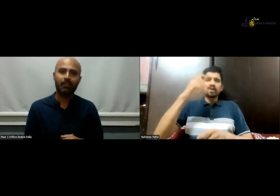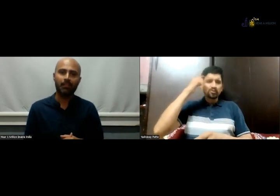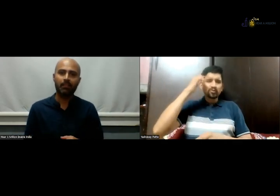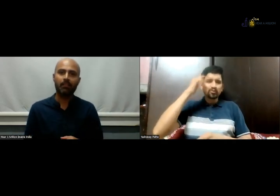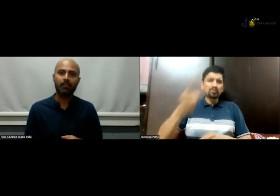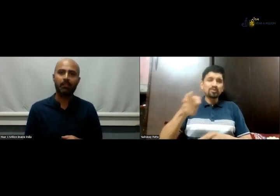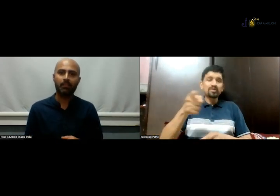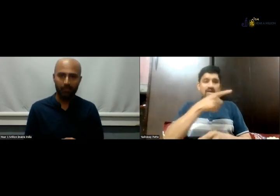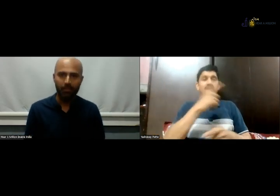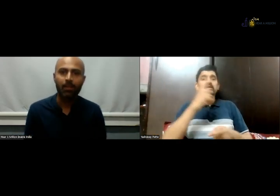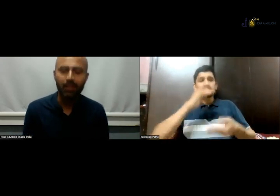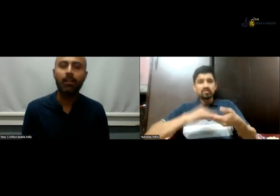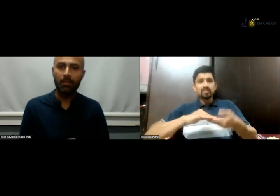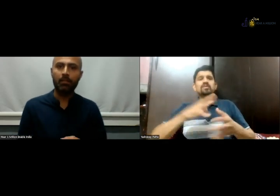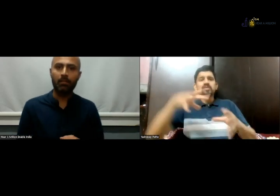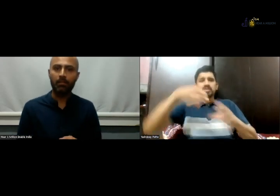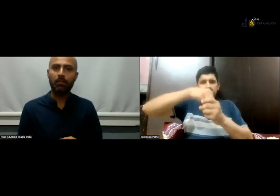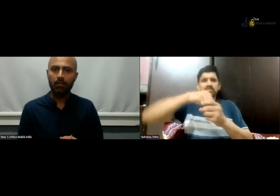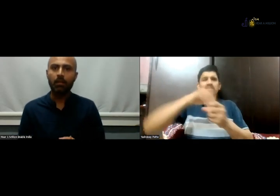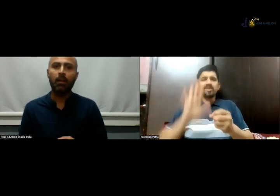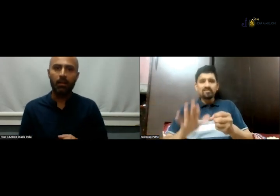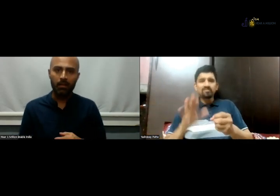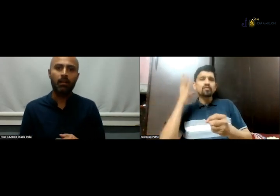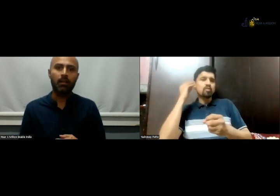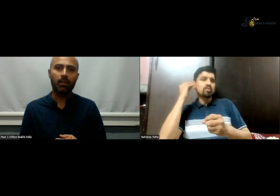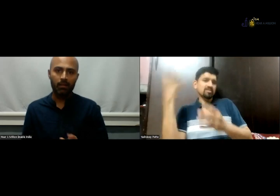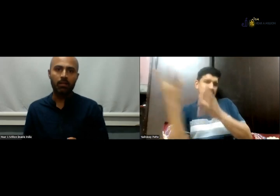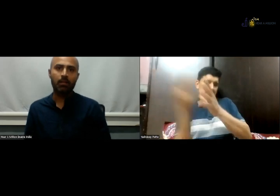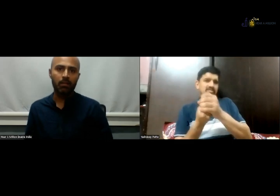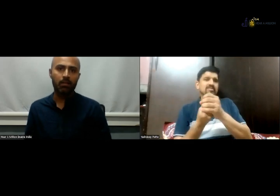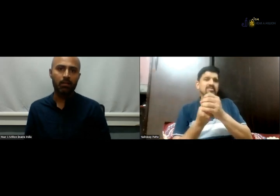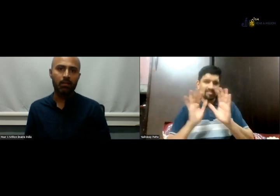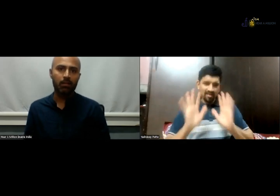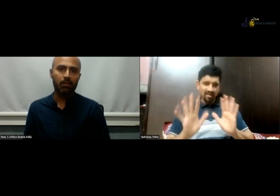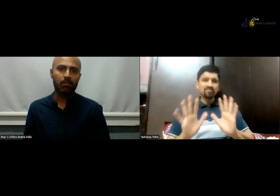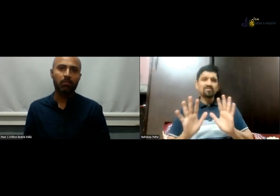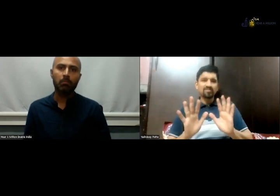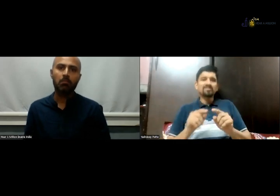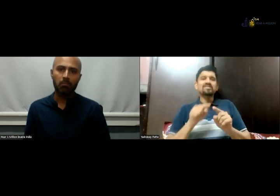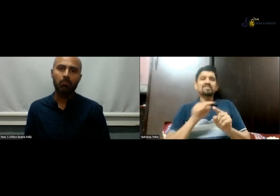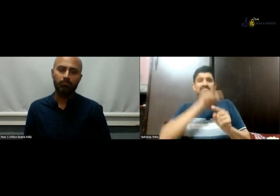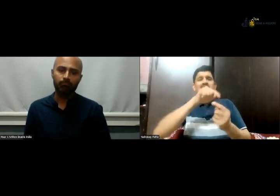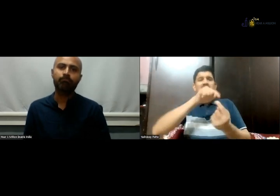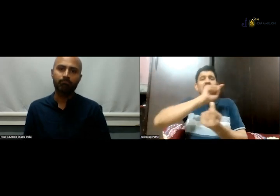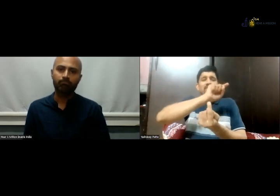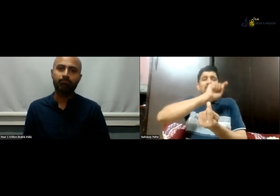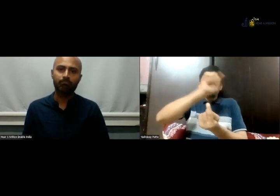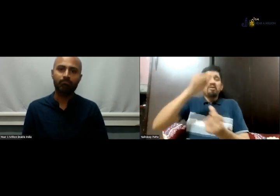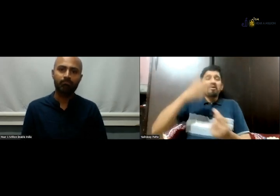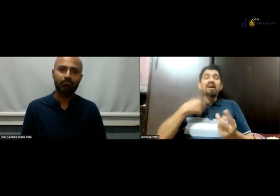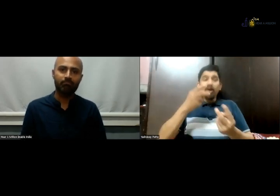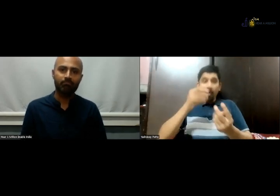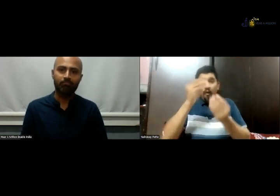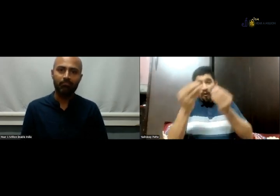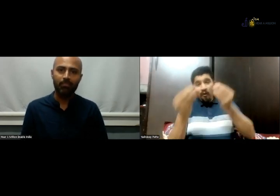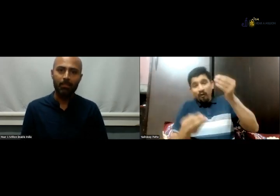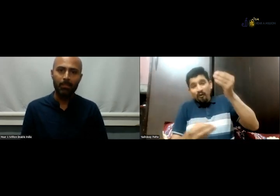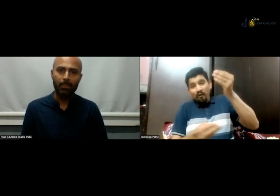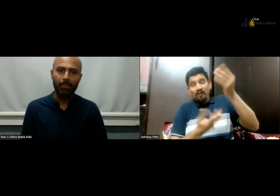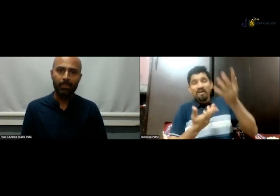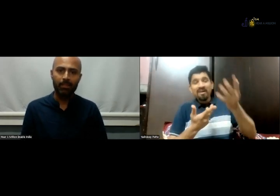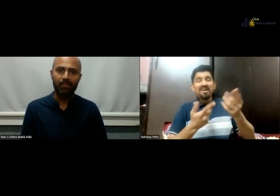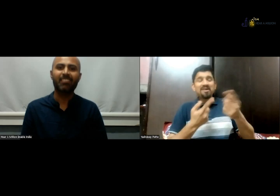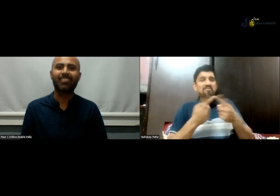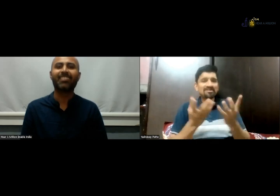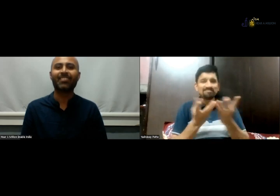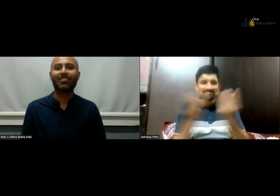maternity things. So the Charu remember that thing. So she was involved in that organization as well, and that organization was a hearing